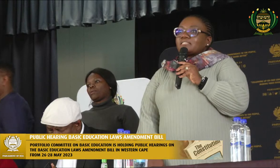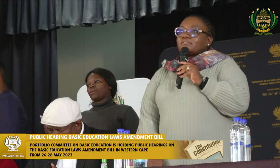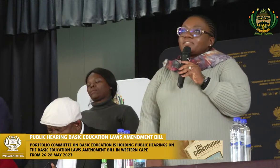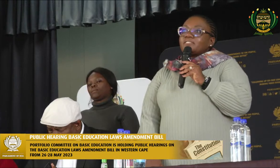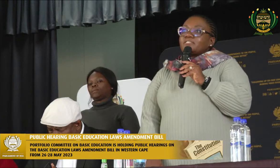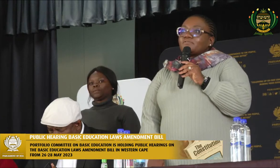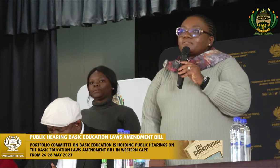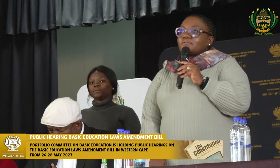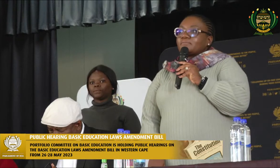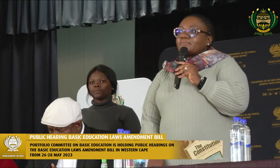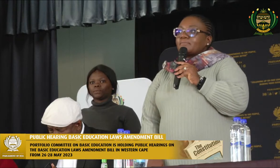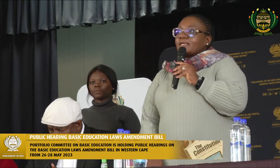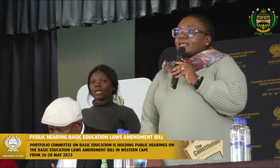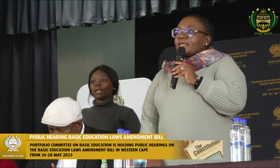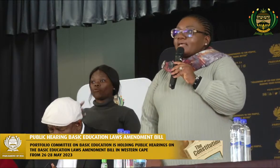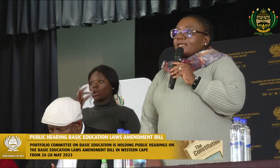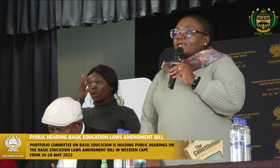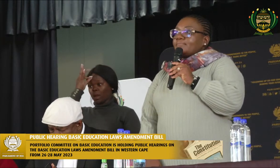When that 3 minutes